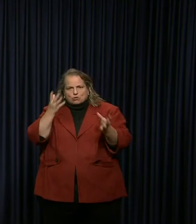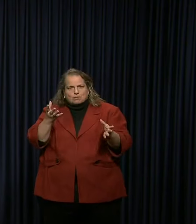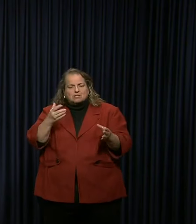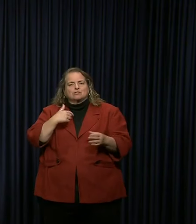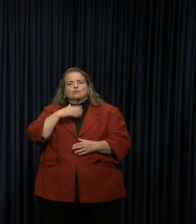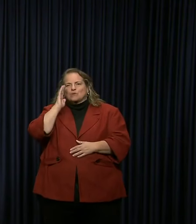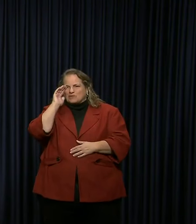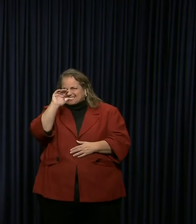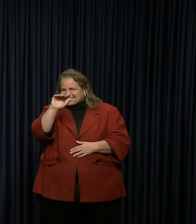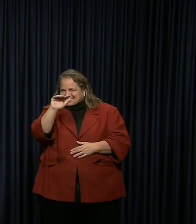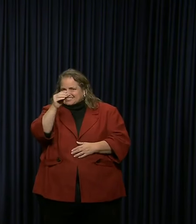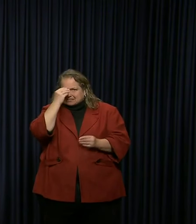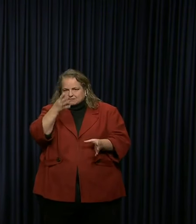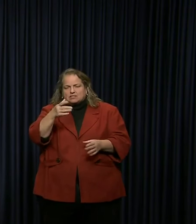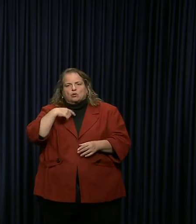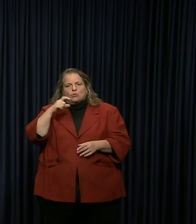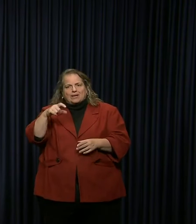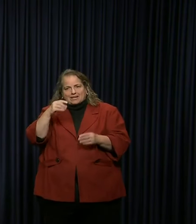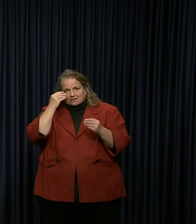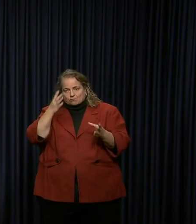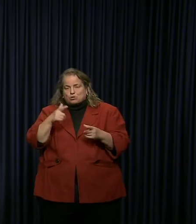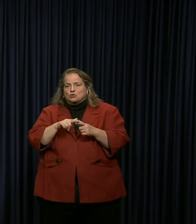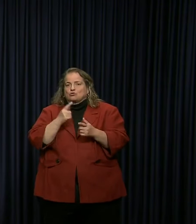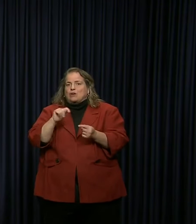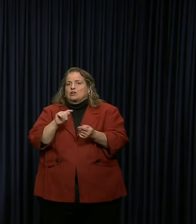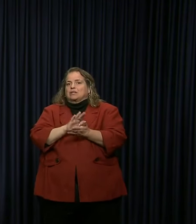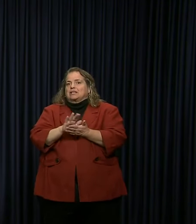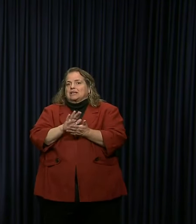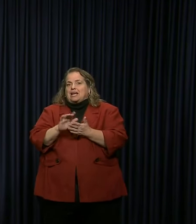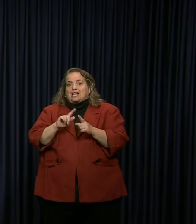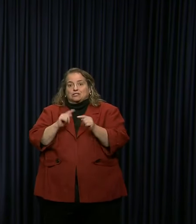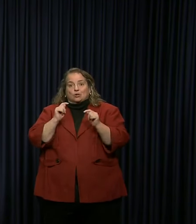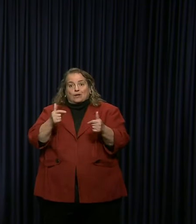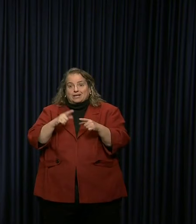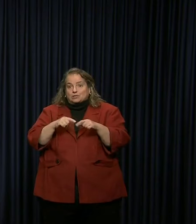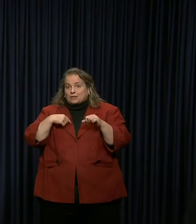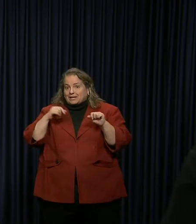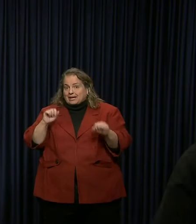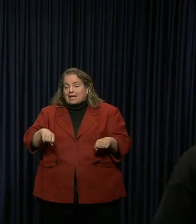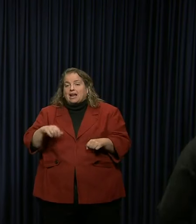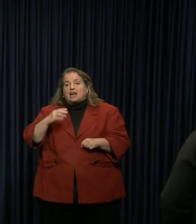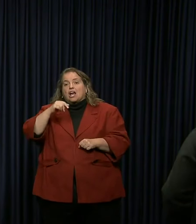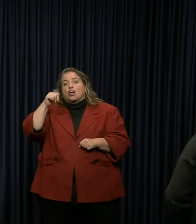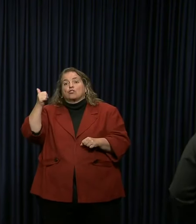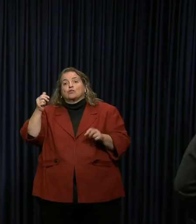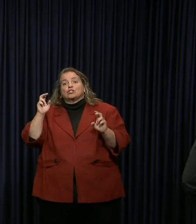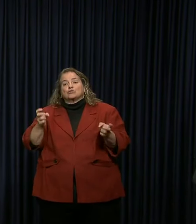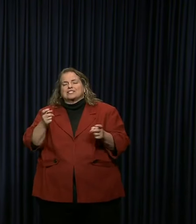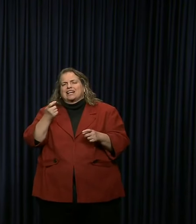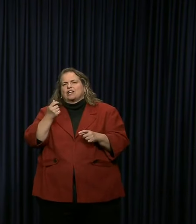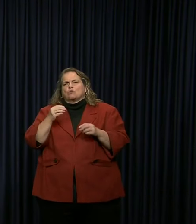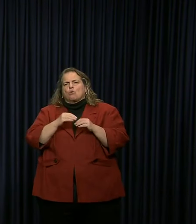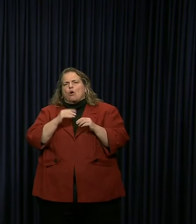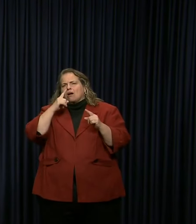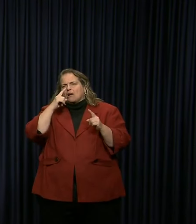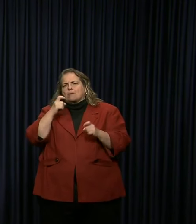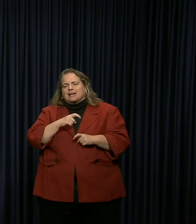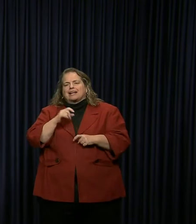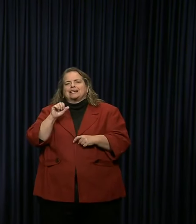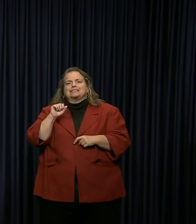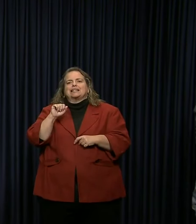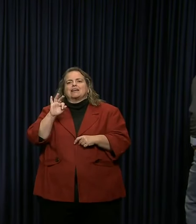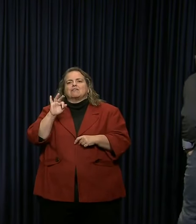to folks if it's missing information to get that cleaned up as quickly as we can. And a couple of other issues that are a little more complicated is if